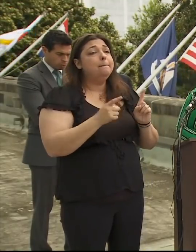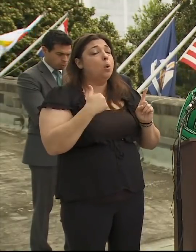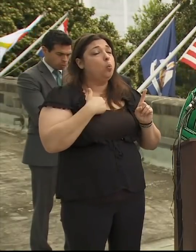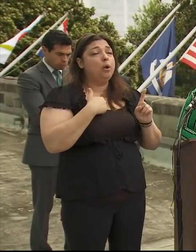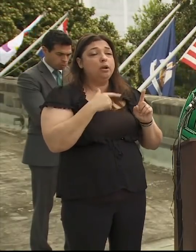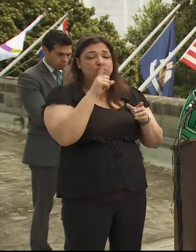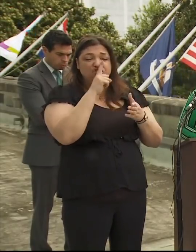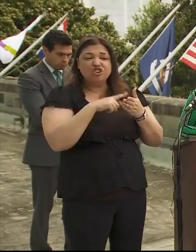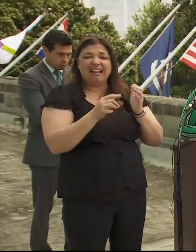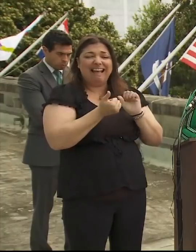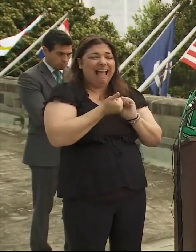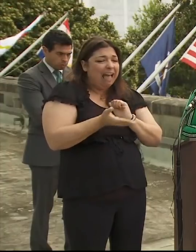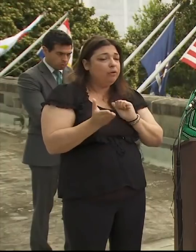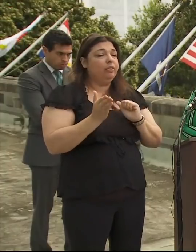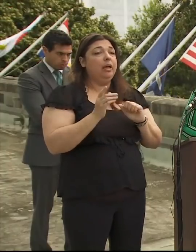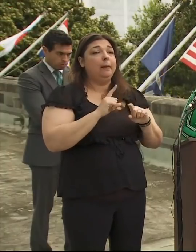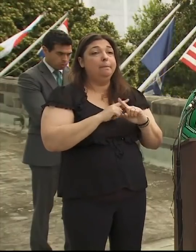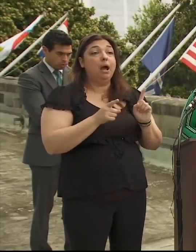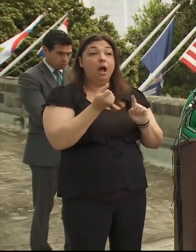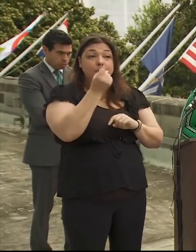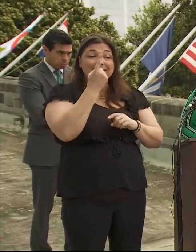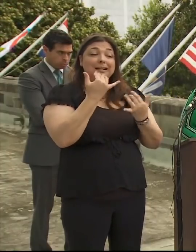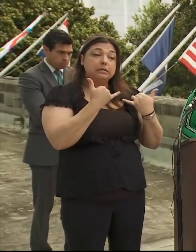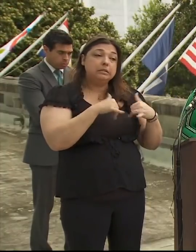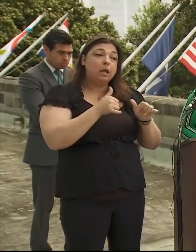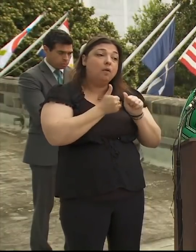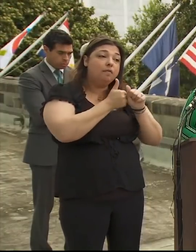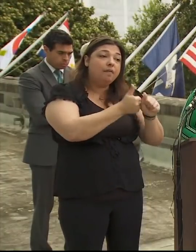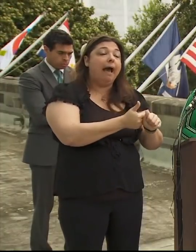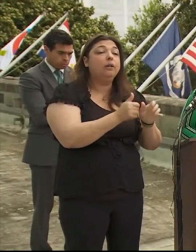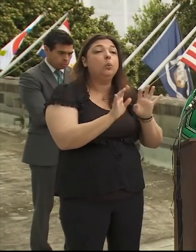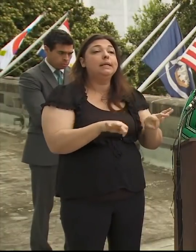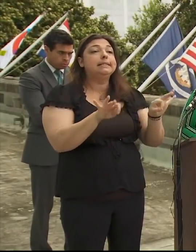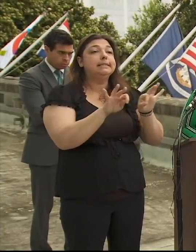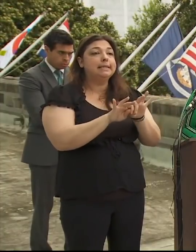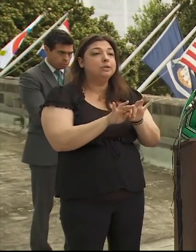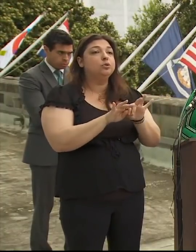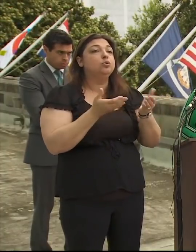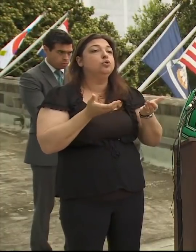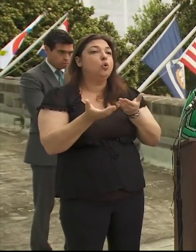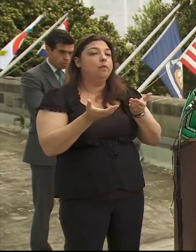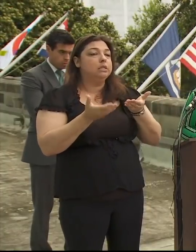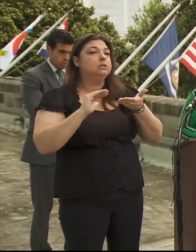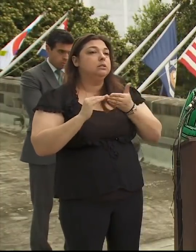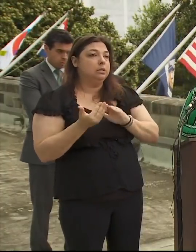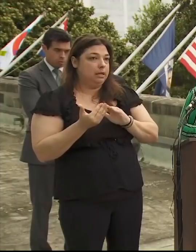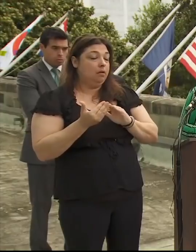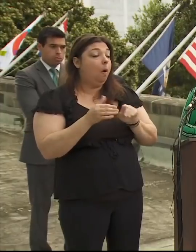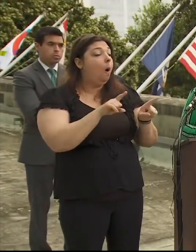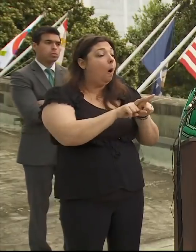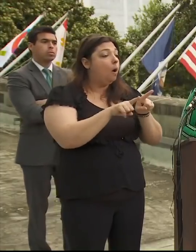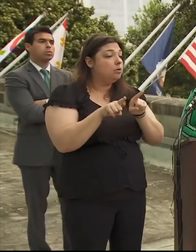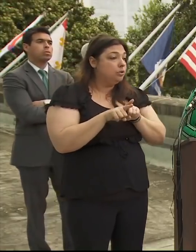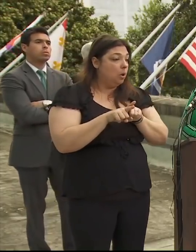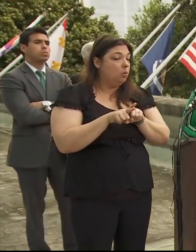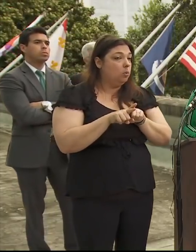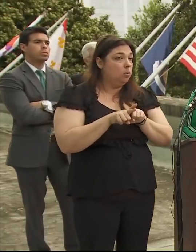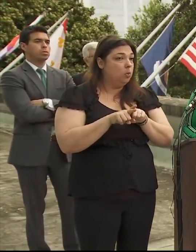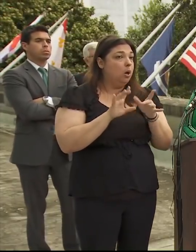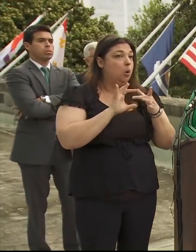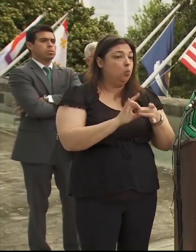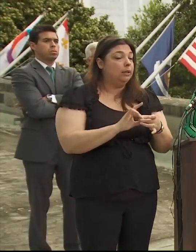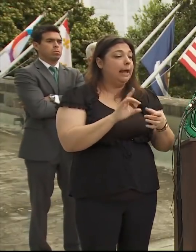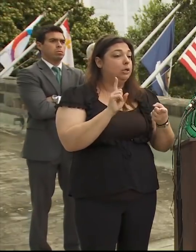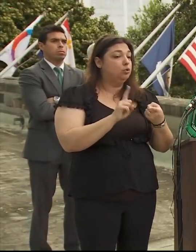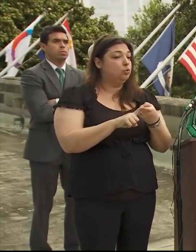at everything, but it's all in line with essential city services. Also, as it relates